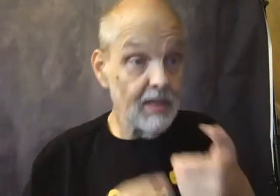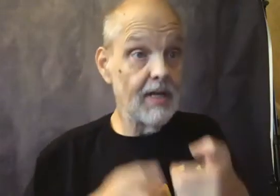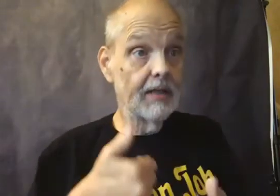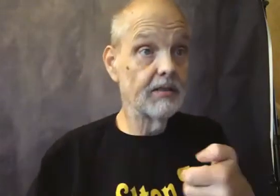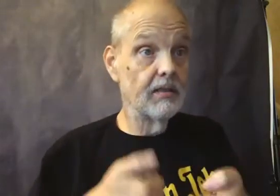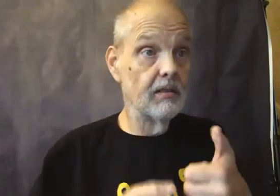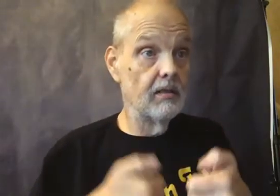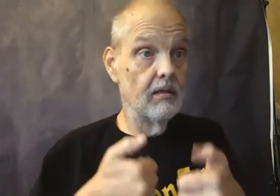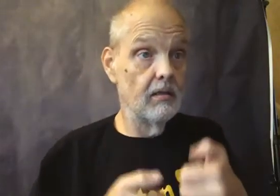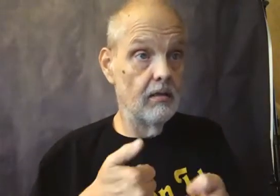Text.